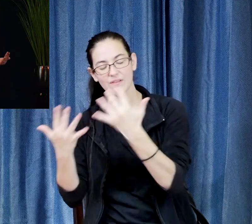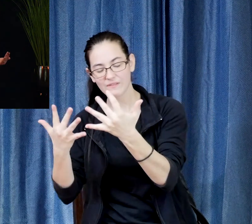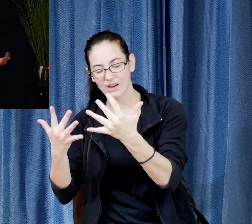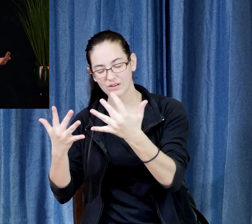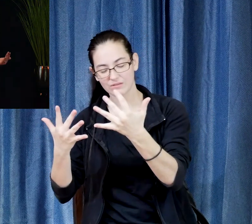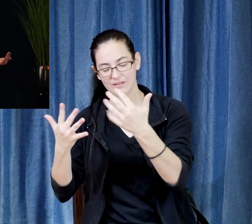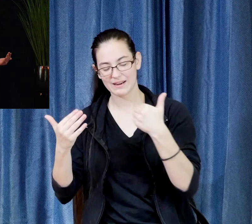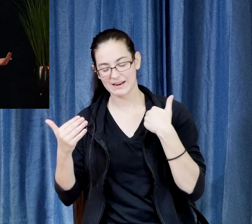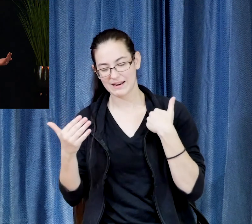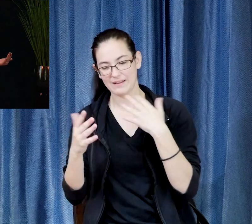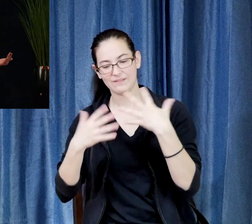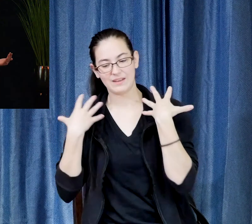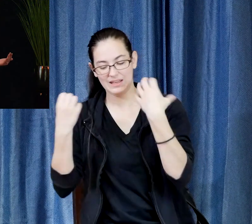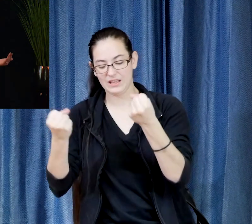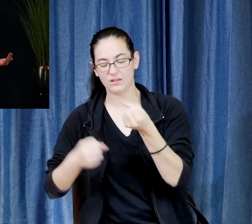balm.